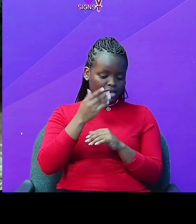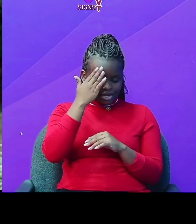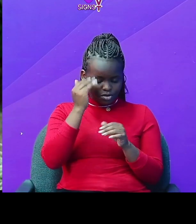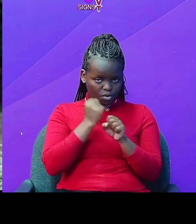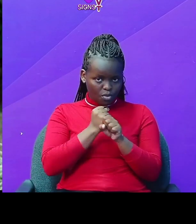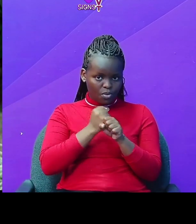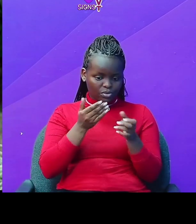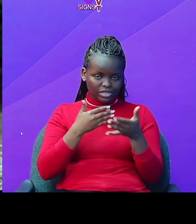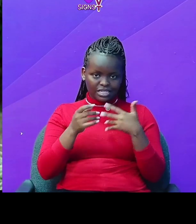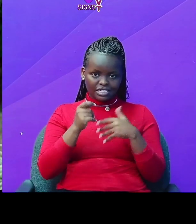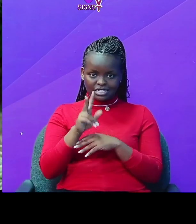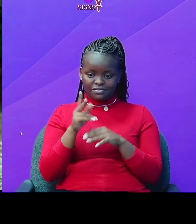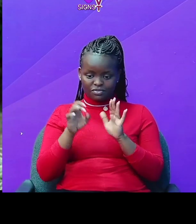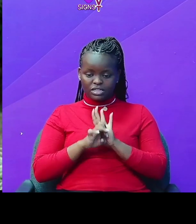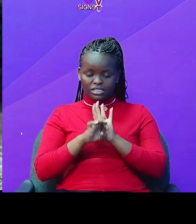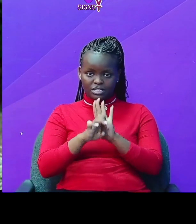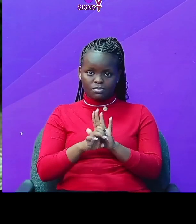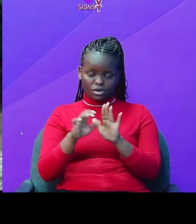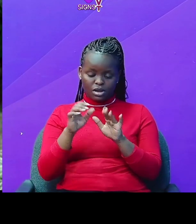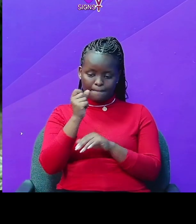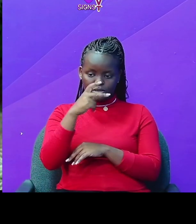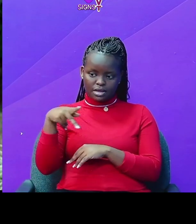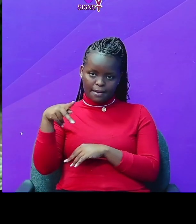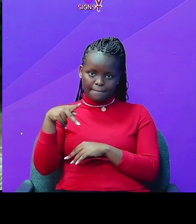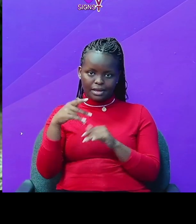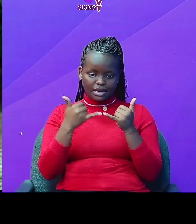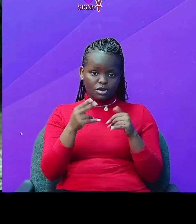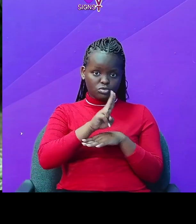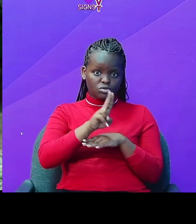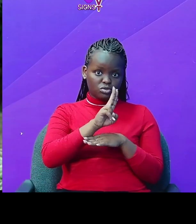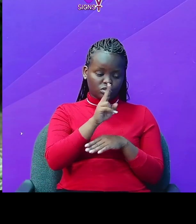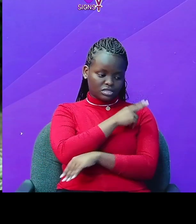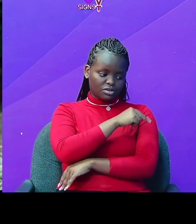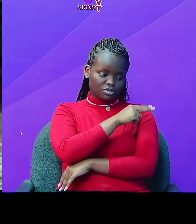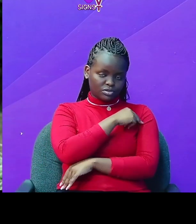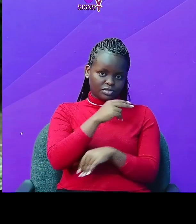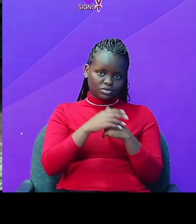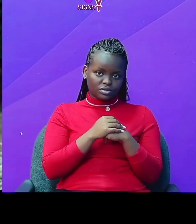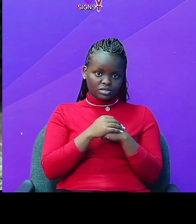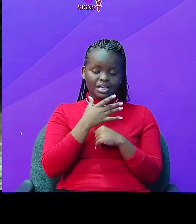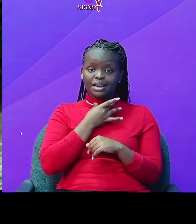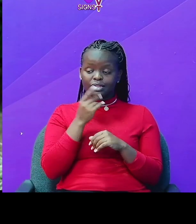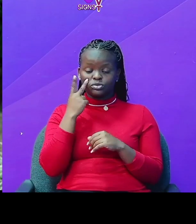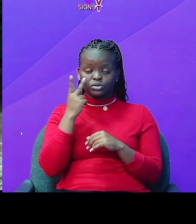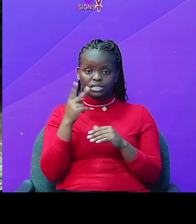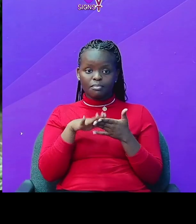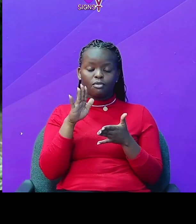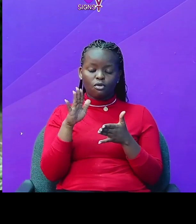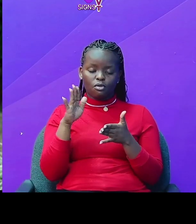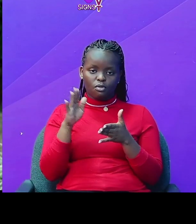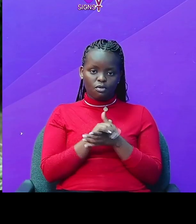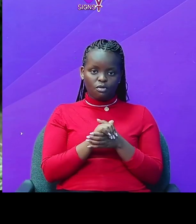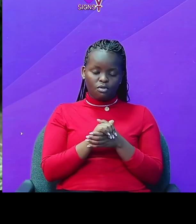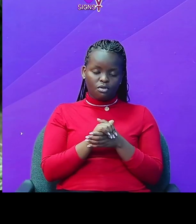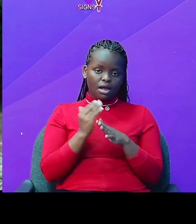Sign TV, for example, on an app that is now being used in the hospitals. I really would like to see that a lot more